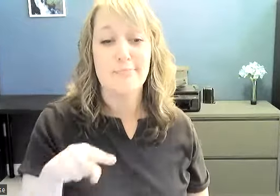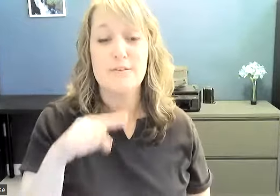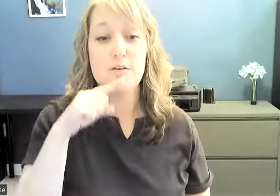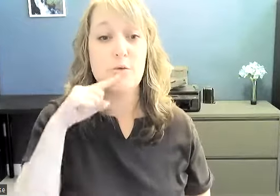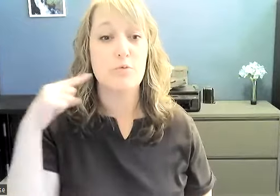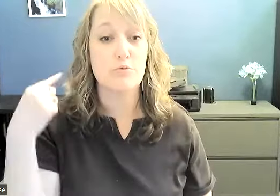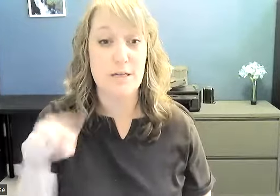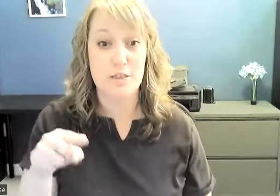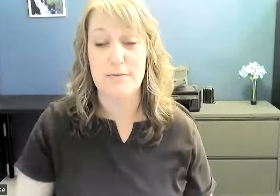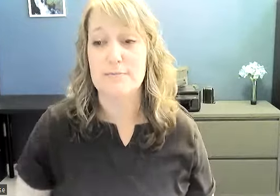So Russia.